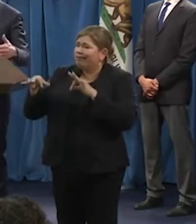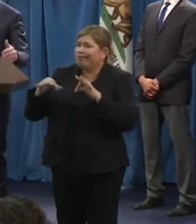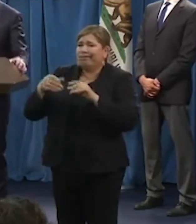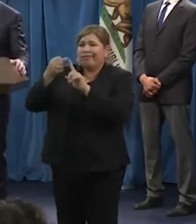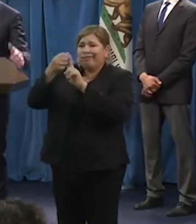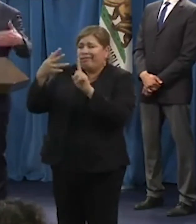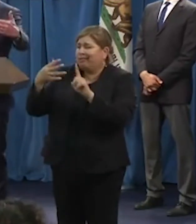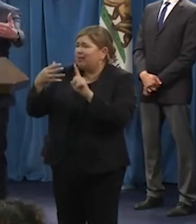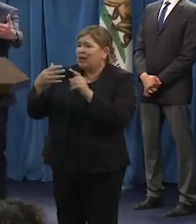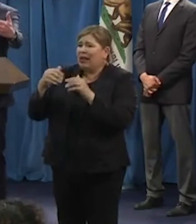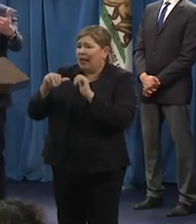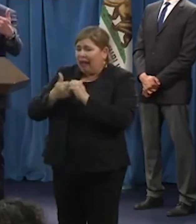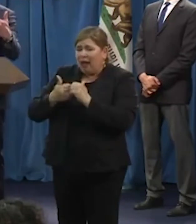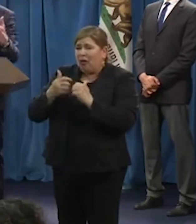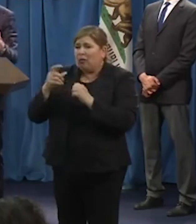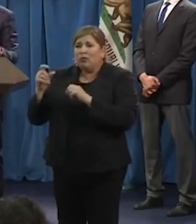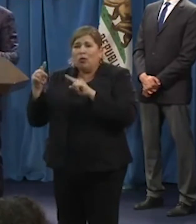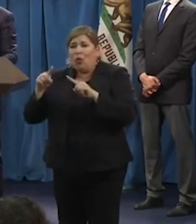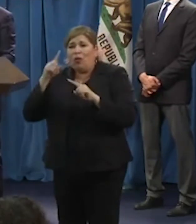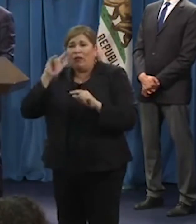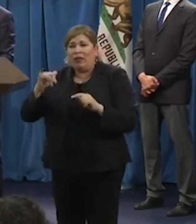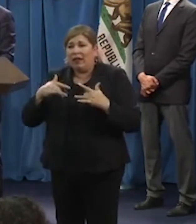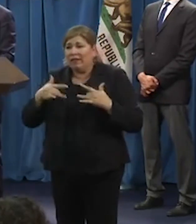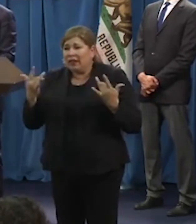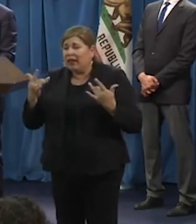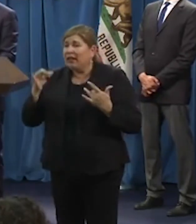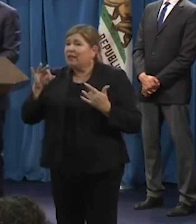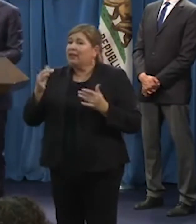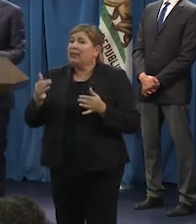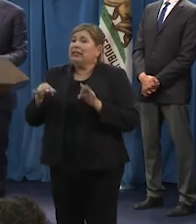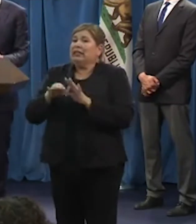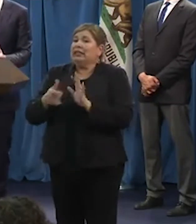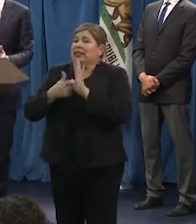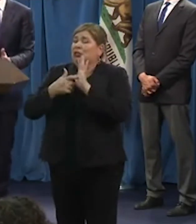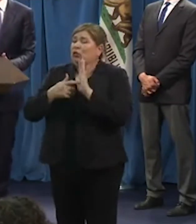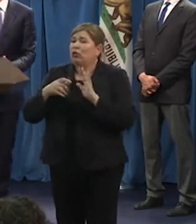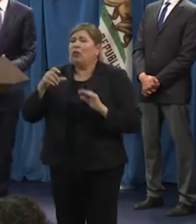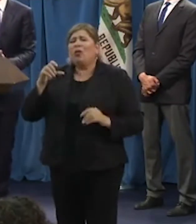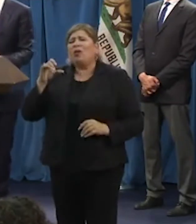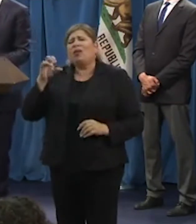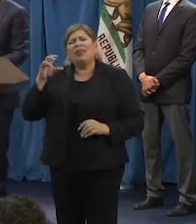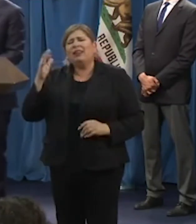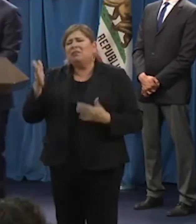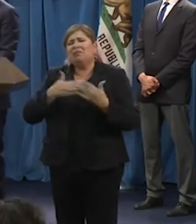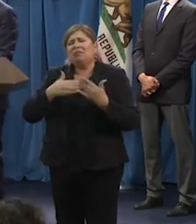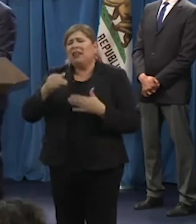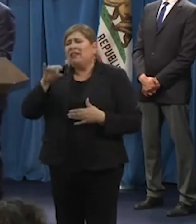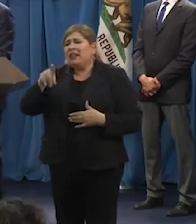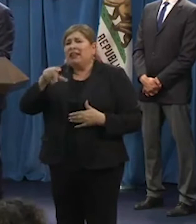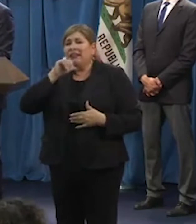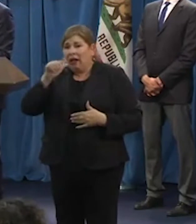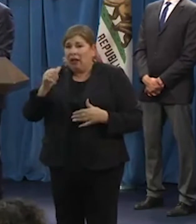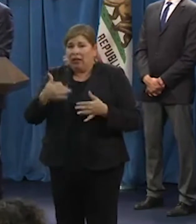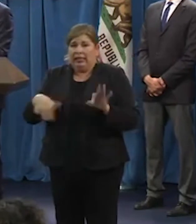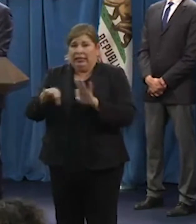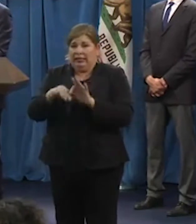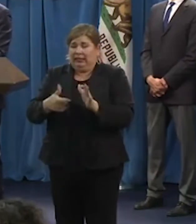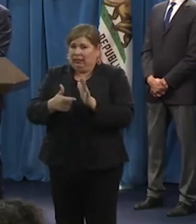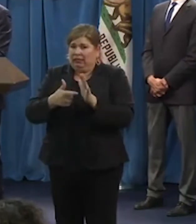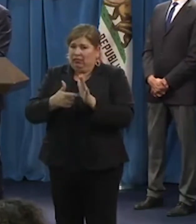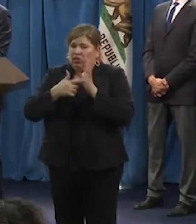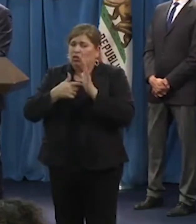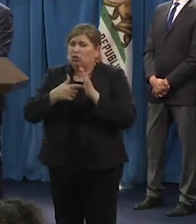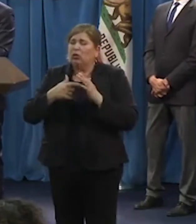one should conduct themselves for events that are deemed essential or even non-essential events less than 250, on